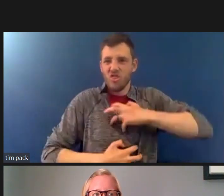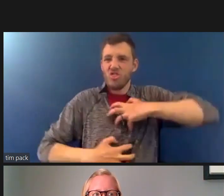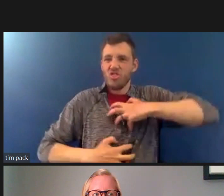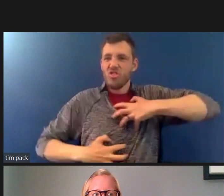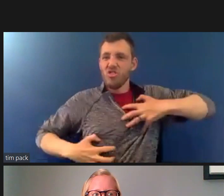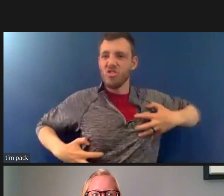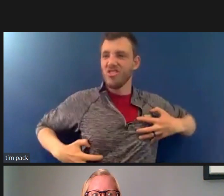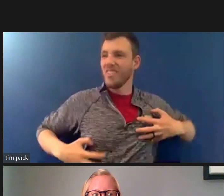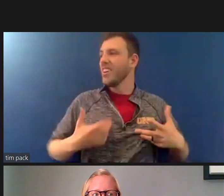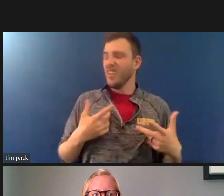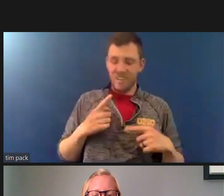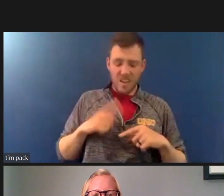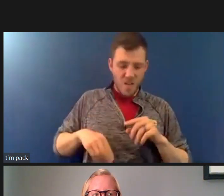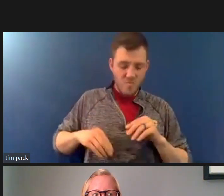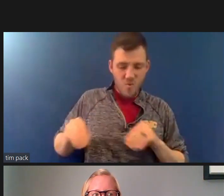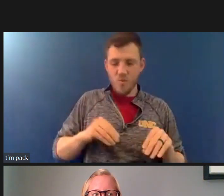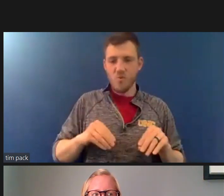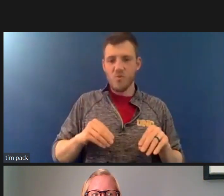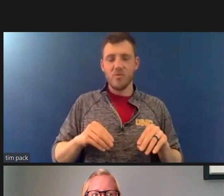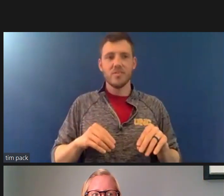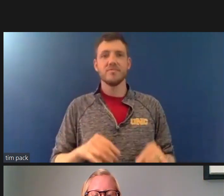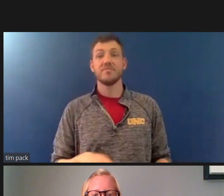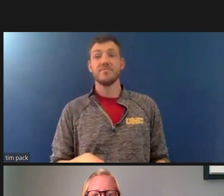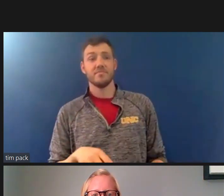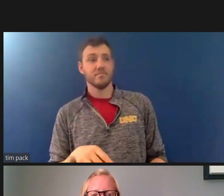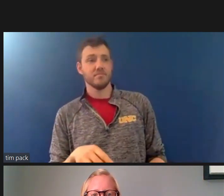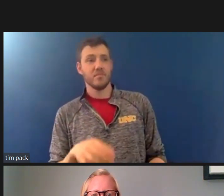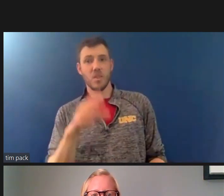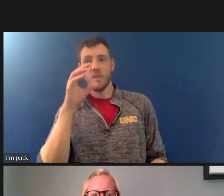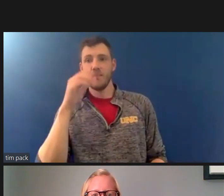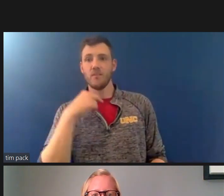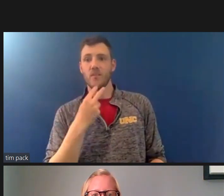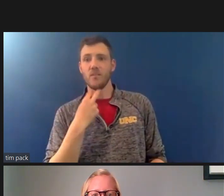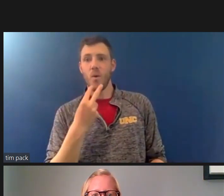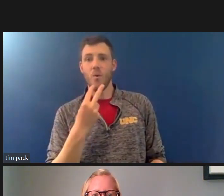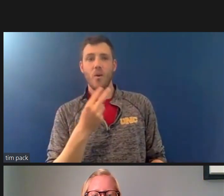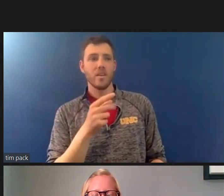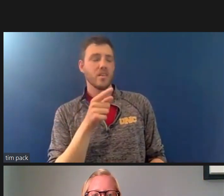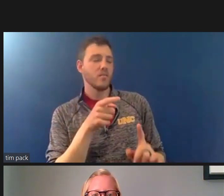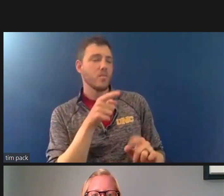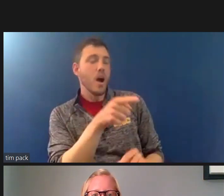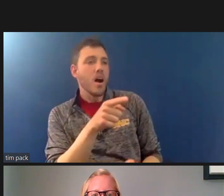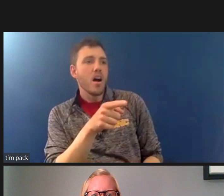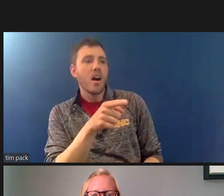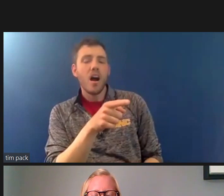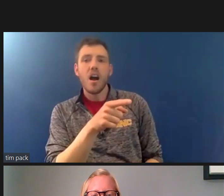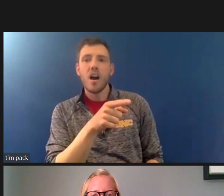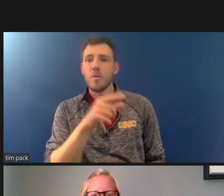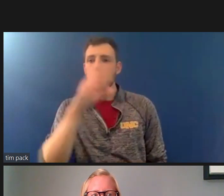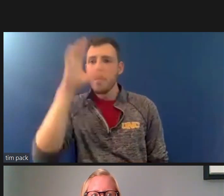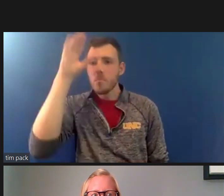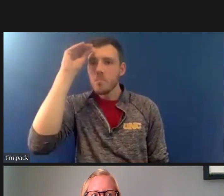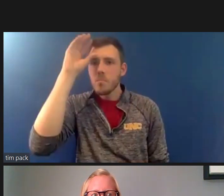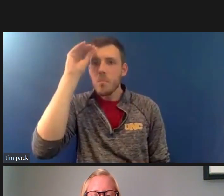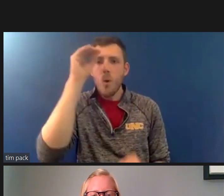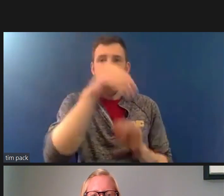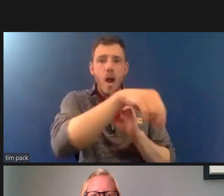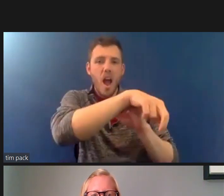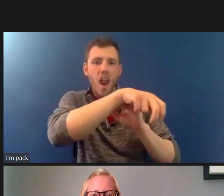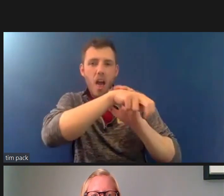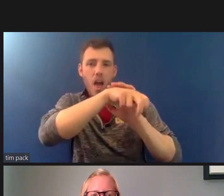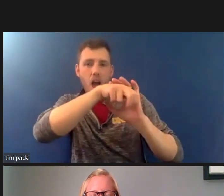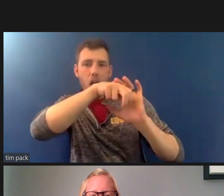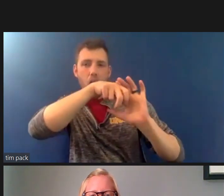came backing out of the undergrowth so that twigs scratched on a greasy windbreaker. The naked crooks of his knees were plump, caught